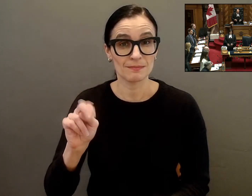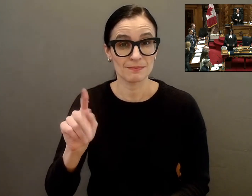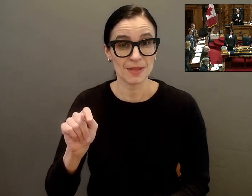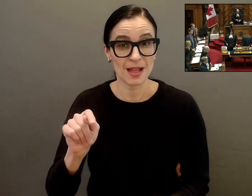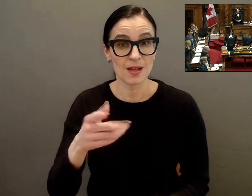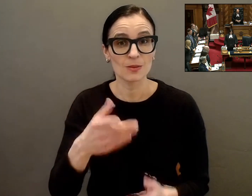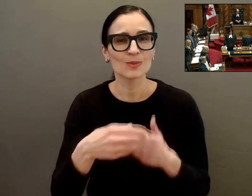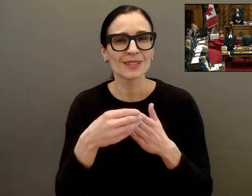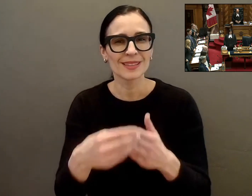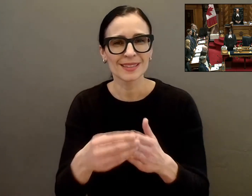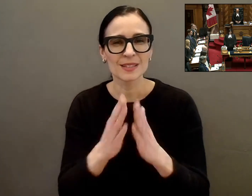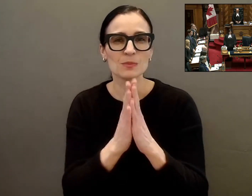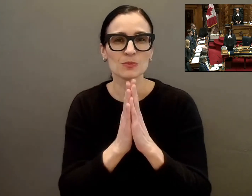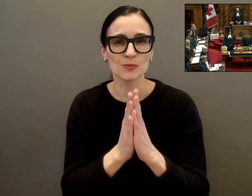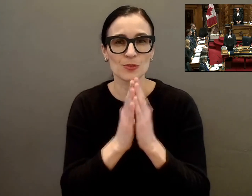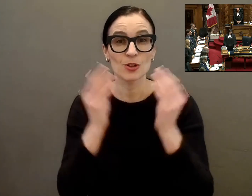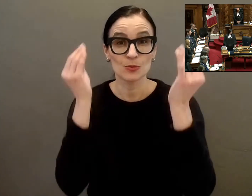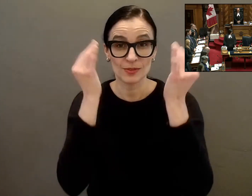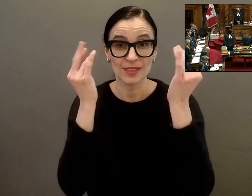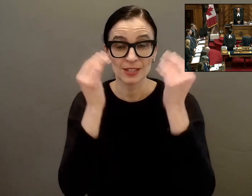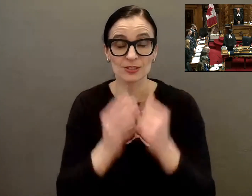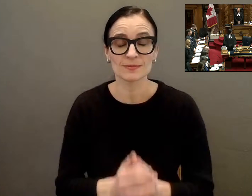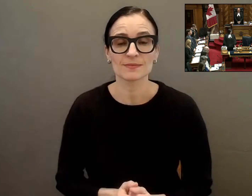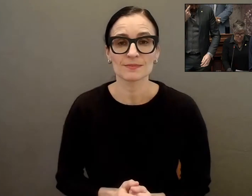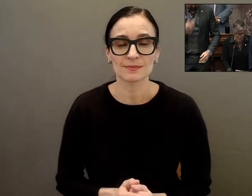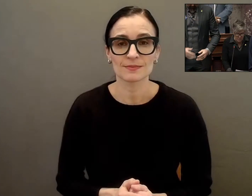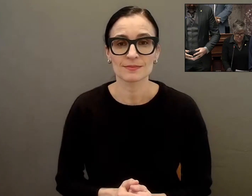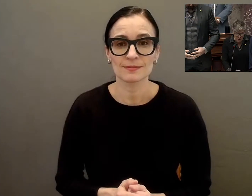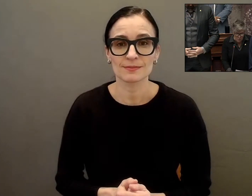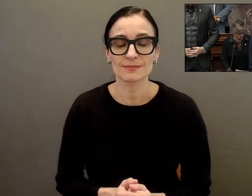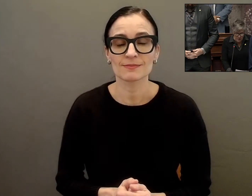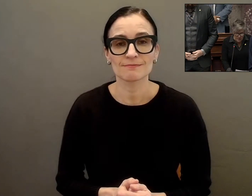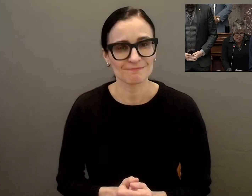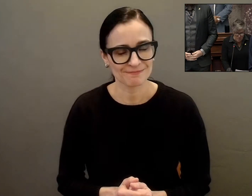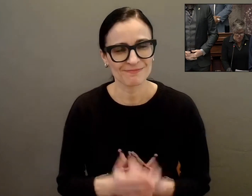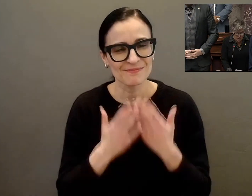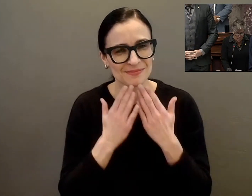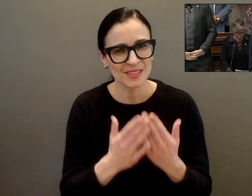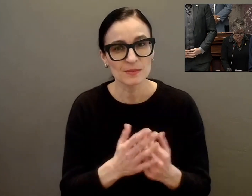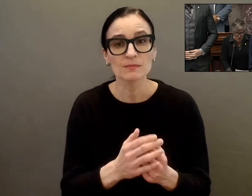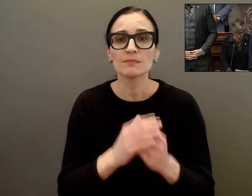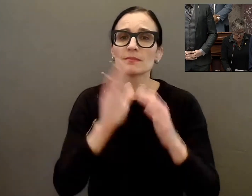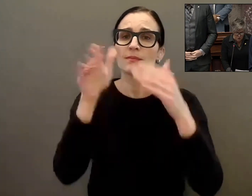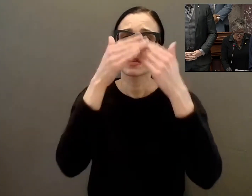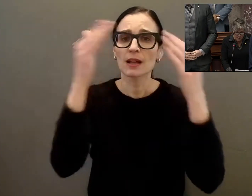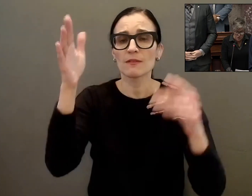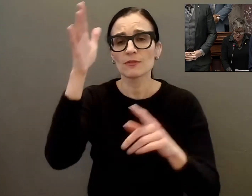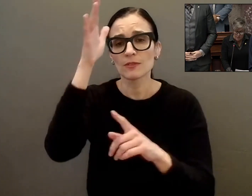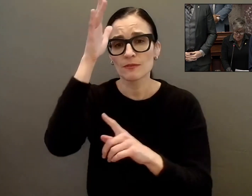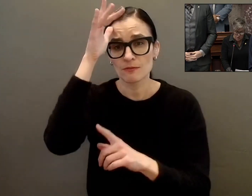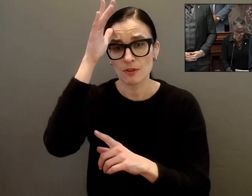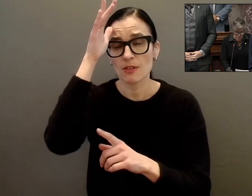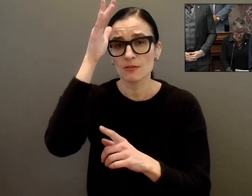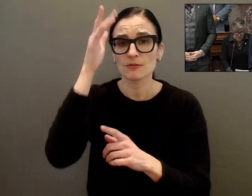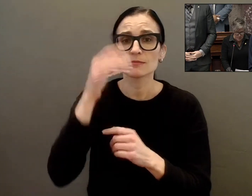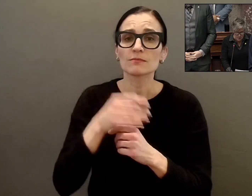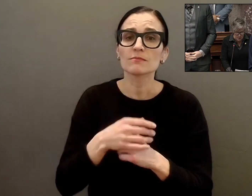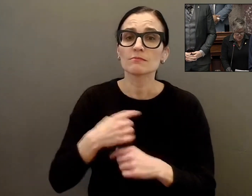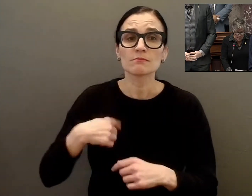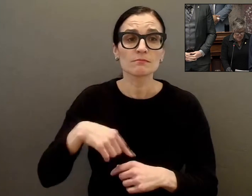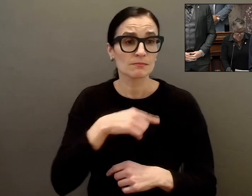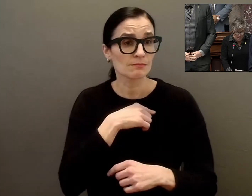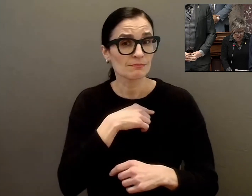Thank you, Mr. Speaker. Dear Heavenly Father, we in this House are all on a journey striving to do our